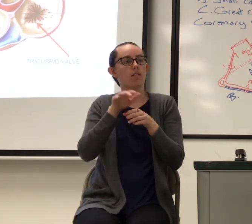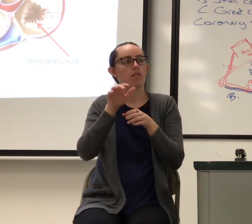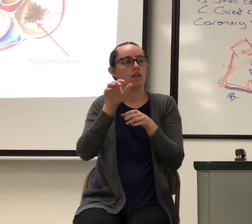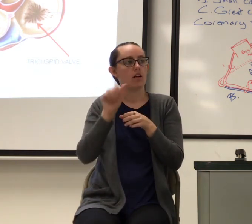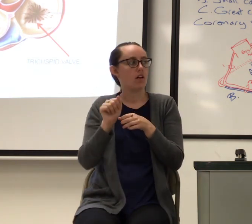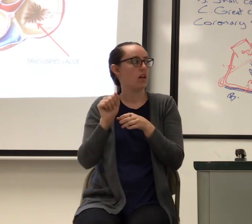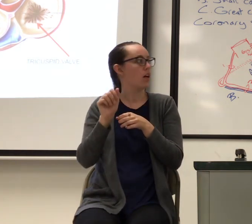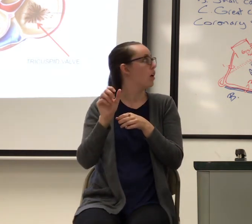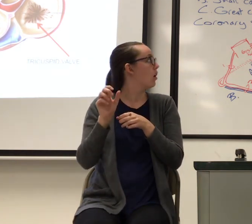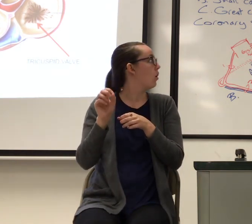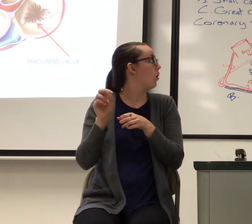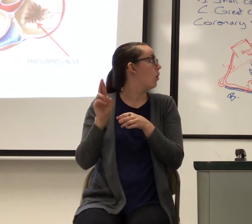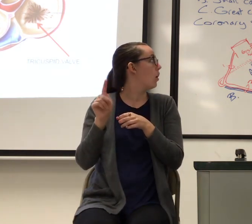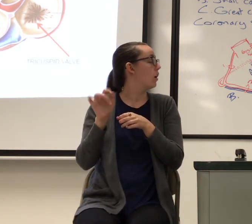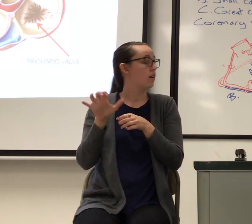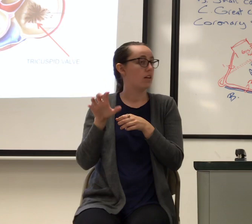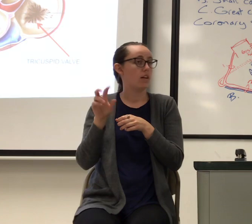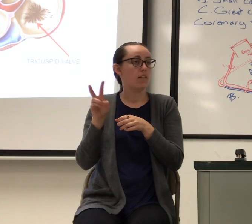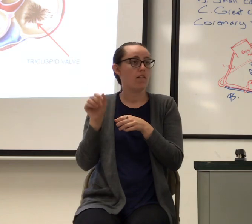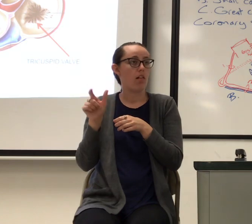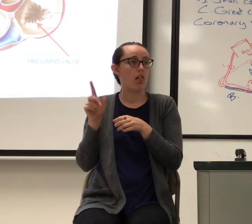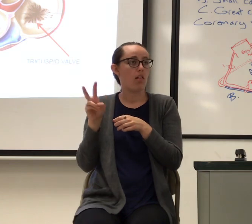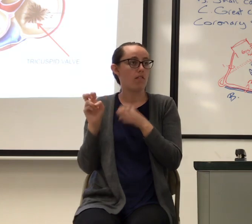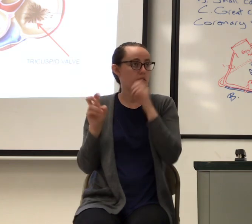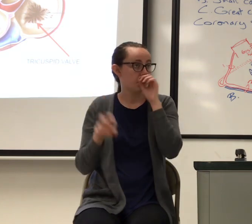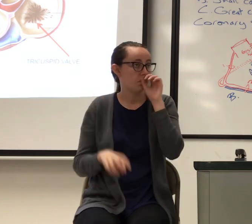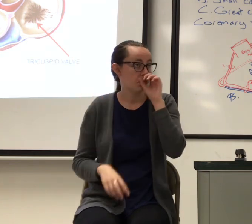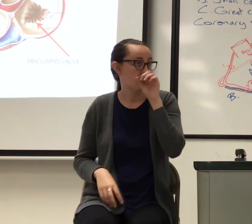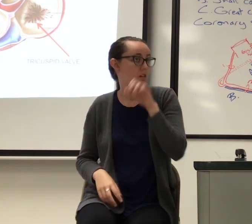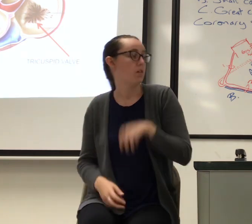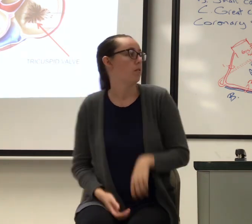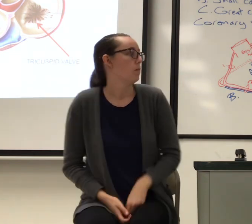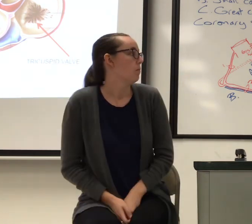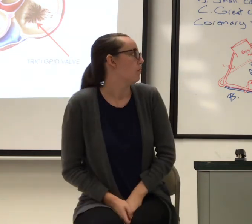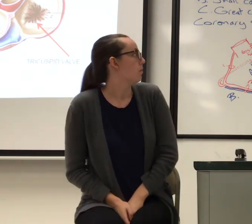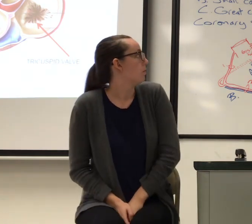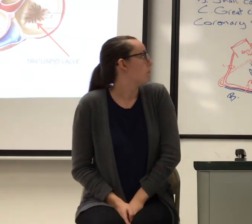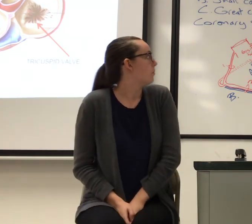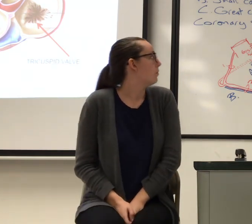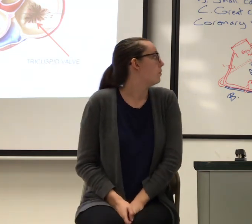Look for orifices